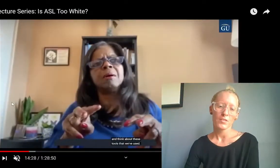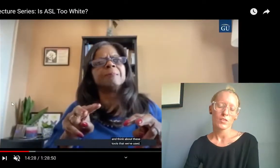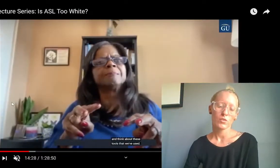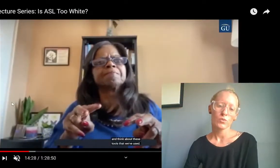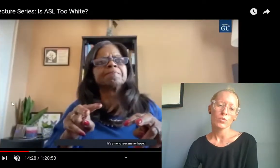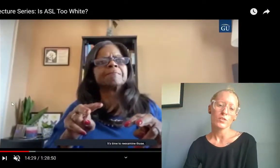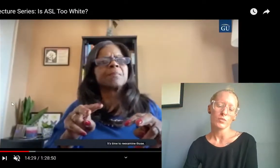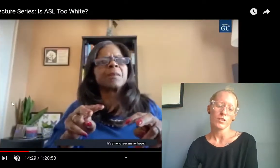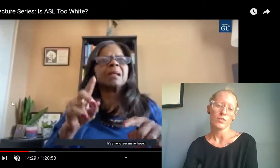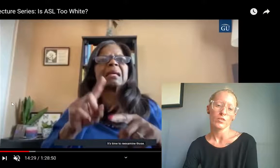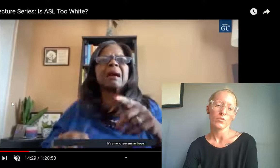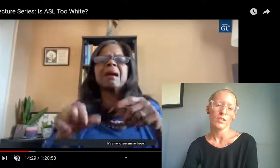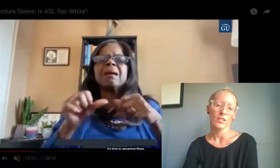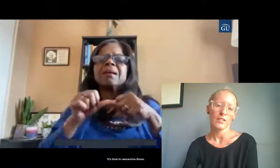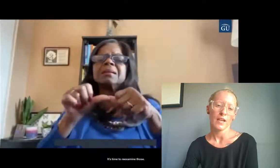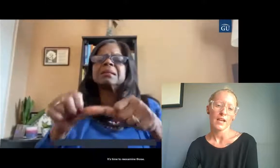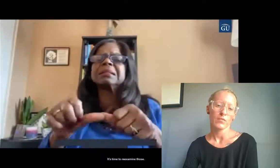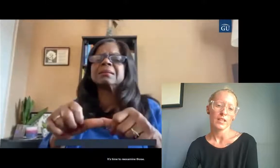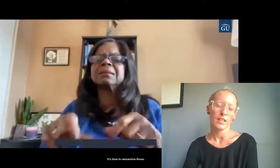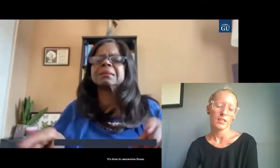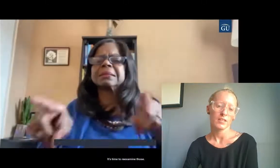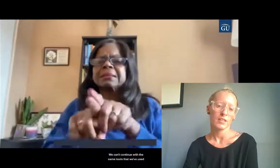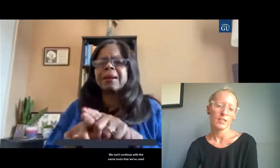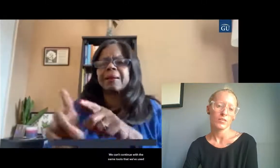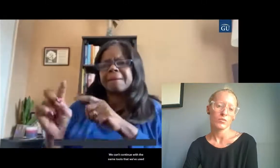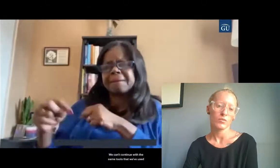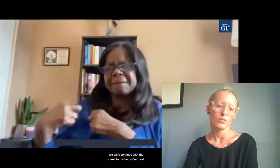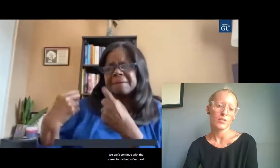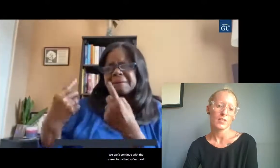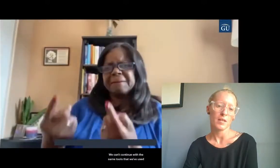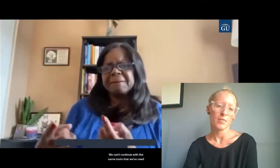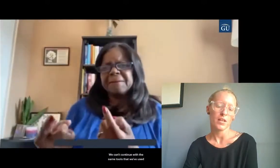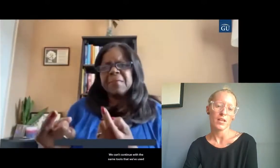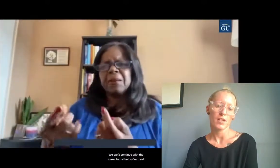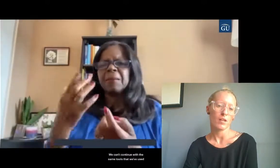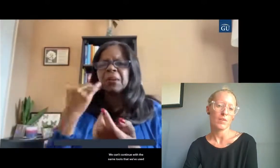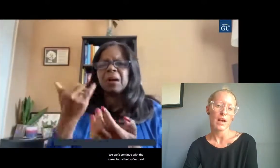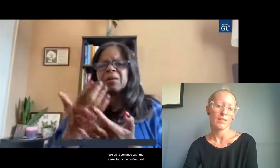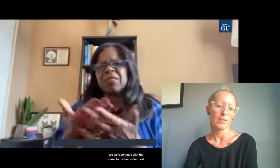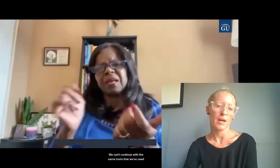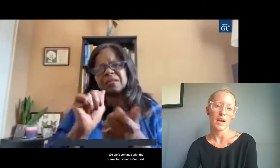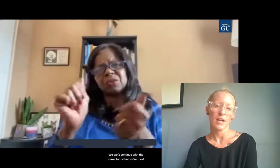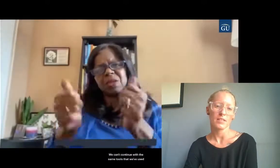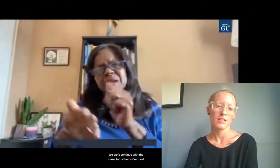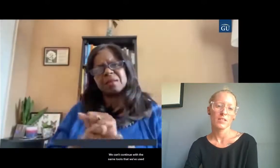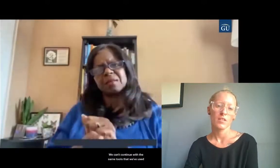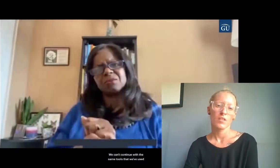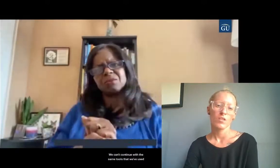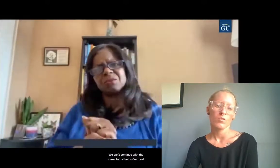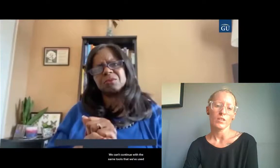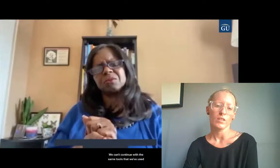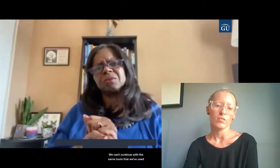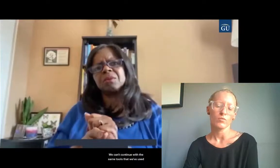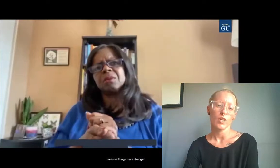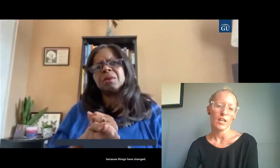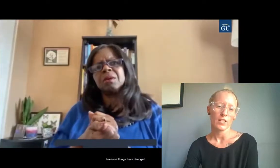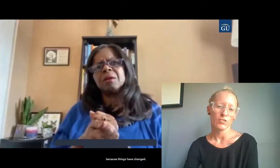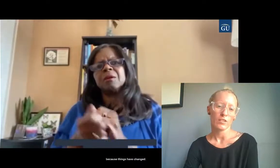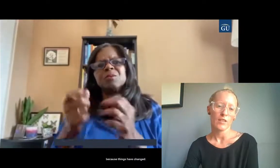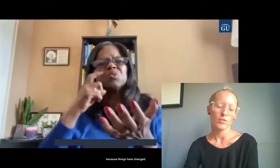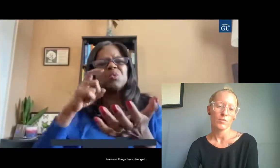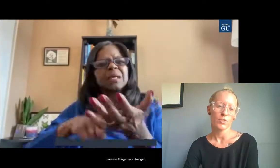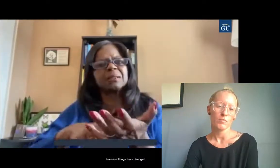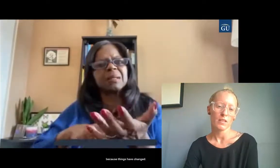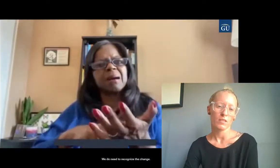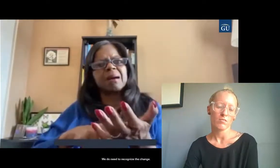And we think about these tools we use. We look at that and we can't continue to do the same thing that we have in the past. We need to